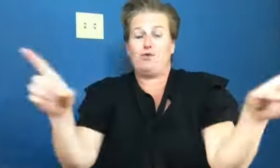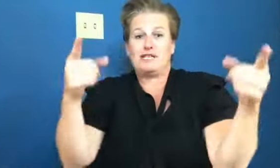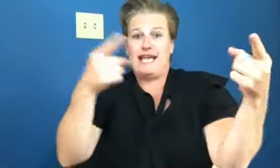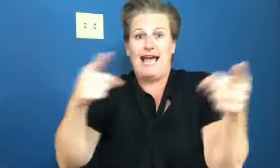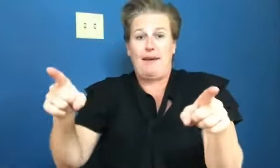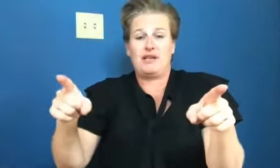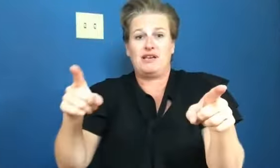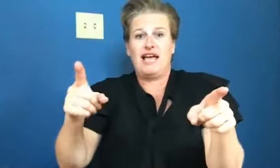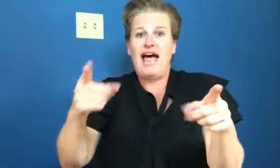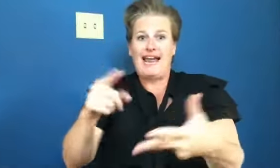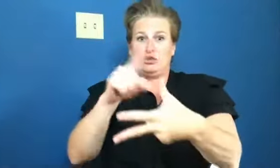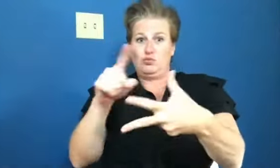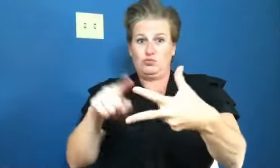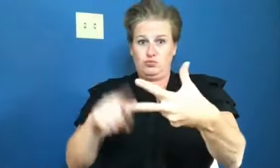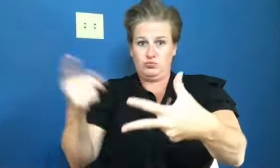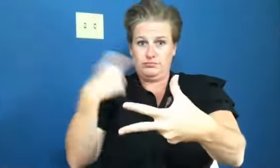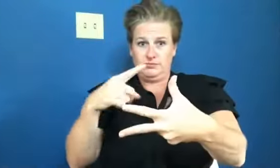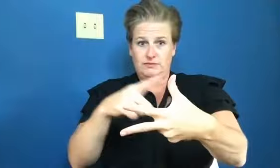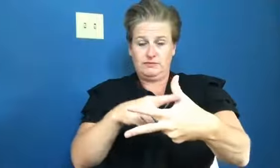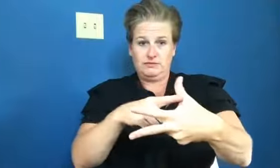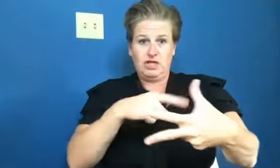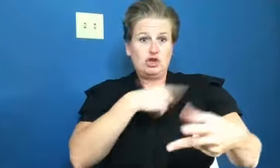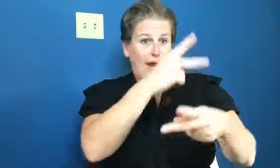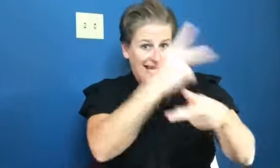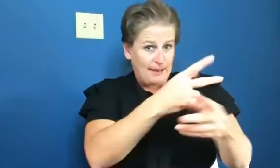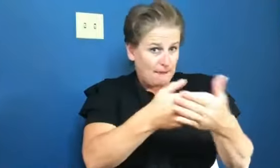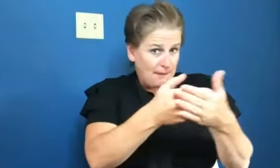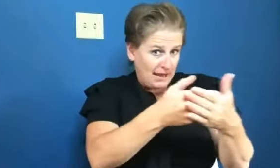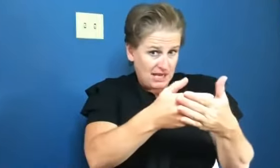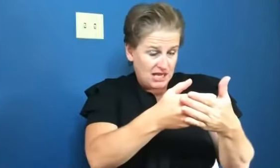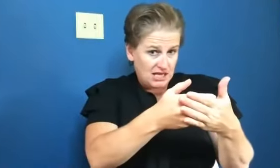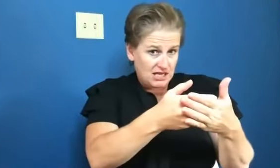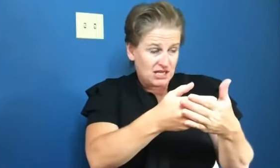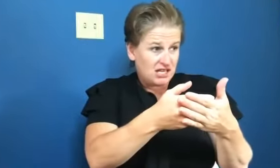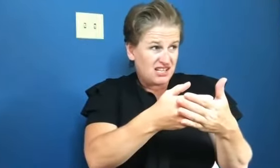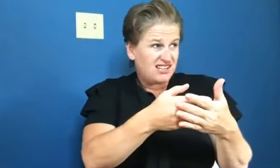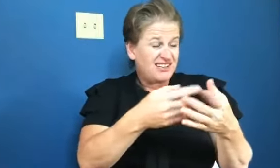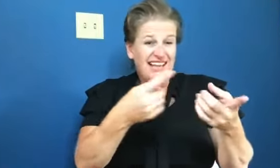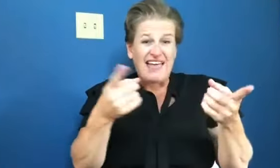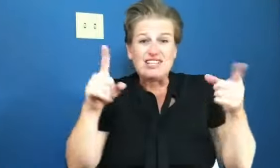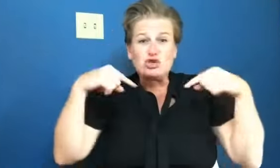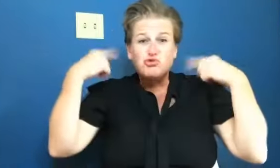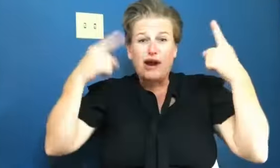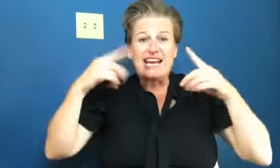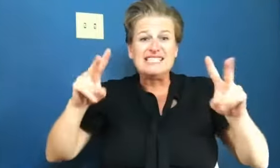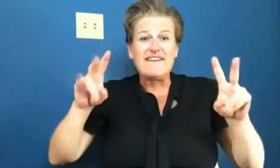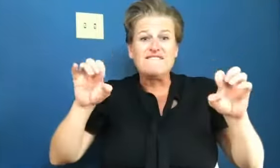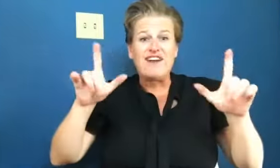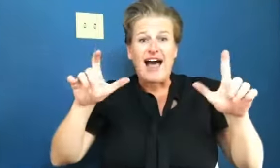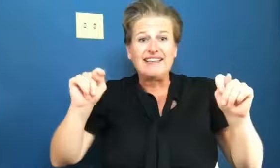myself, and they were, do I keep the baby in this crazy, violent, alcoholic situation? And I said, no, I